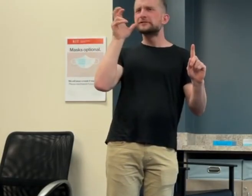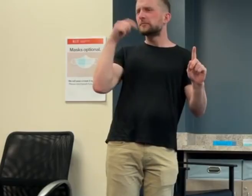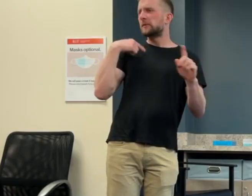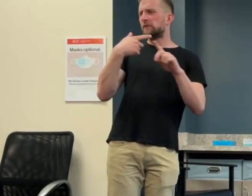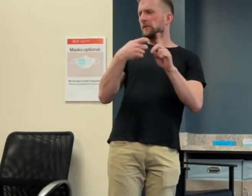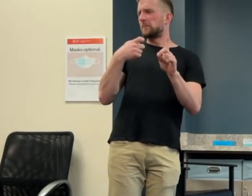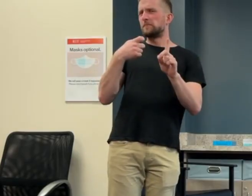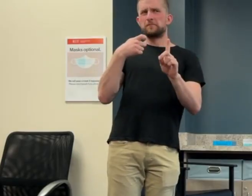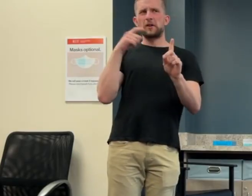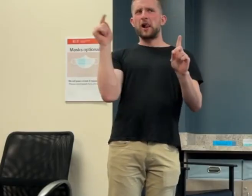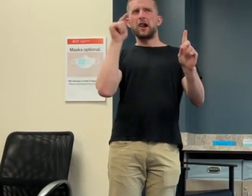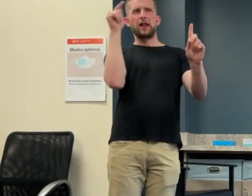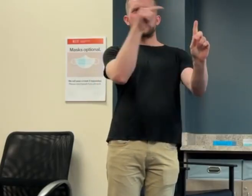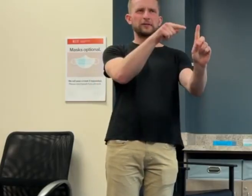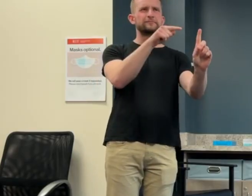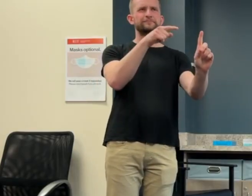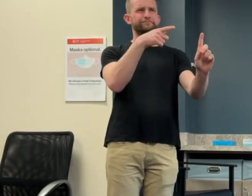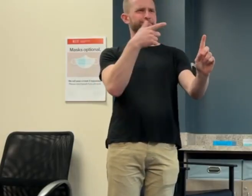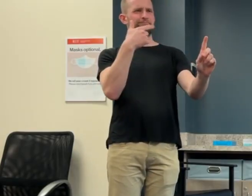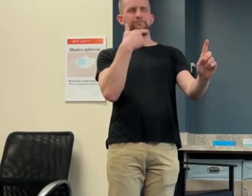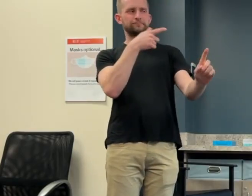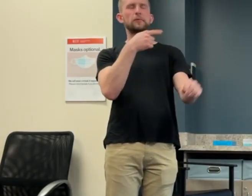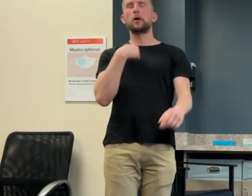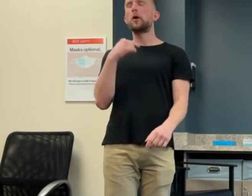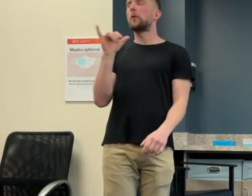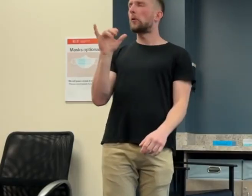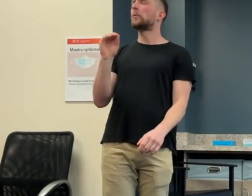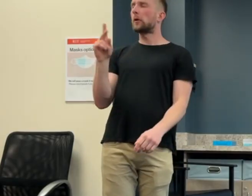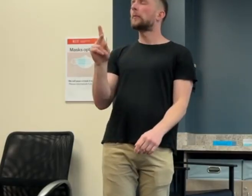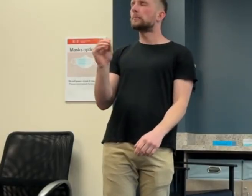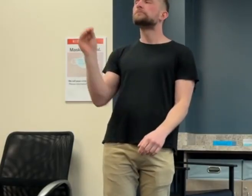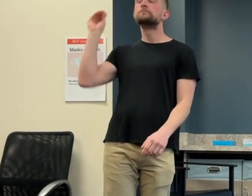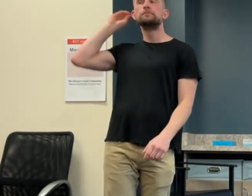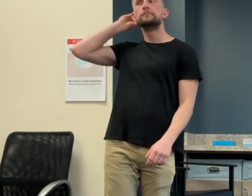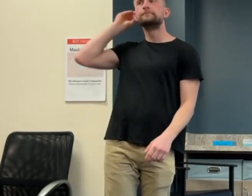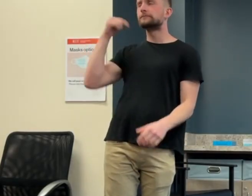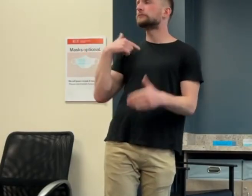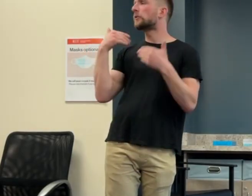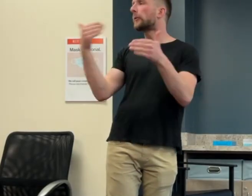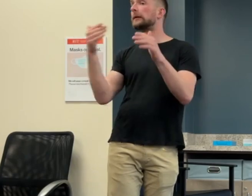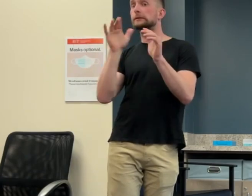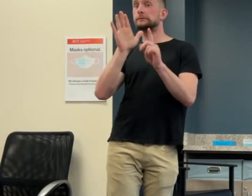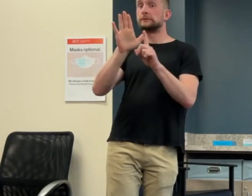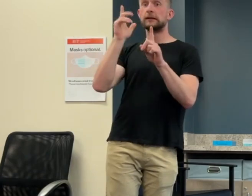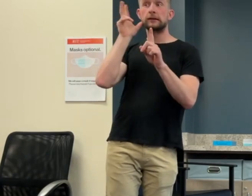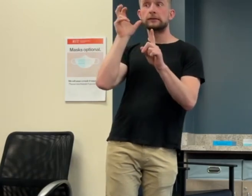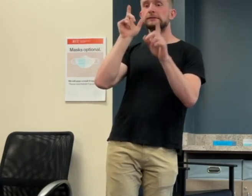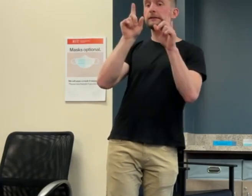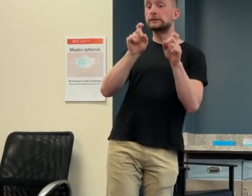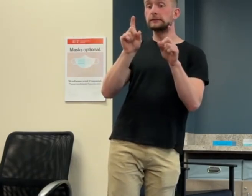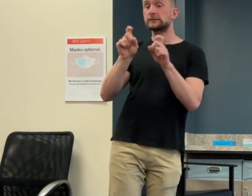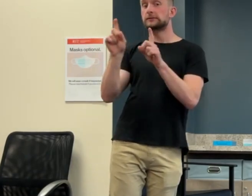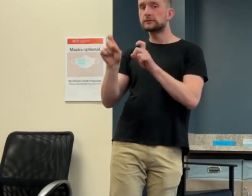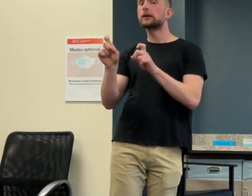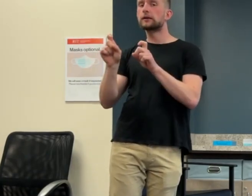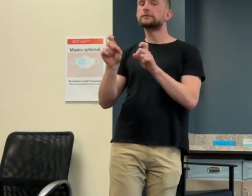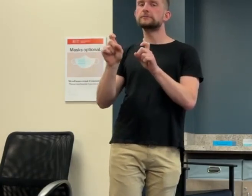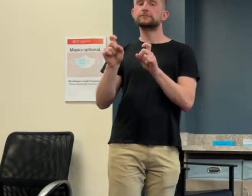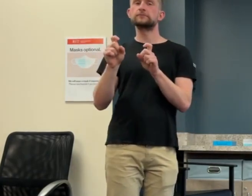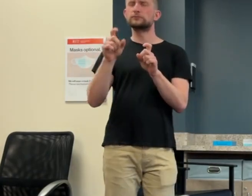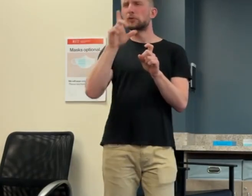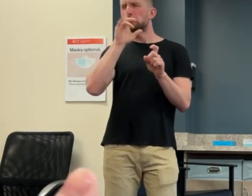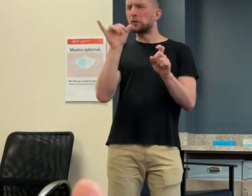and I'll keep that in mind. And then I'll test their hearing, I'll see what things look like, and then I'll talk about some of the barriers to